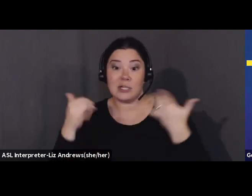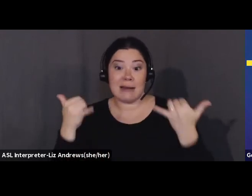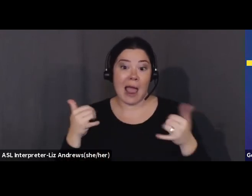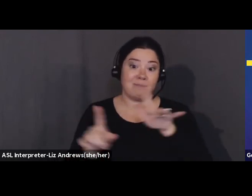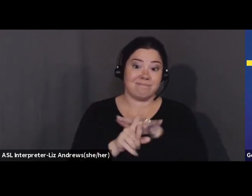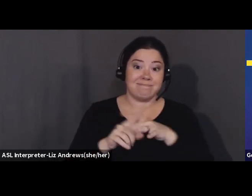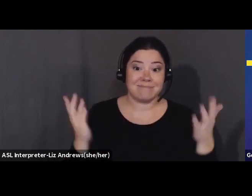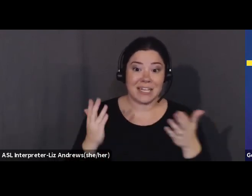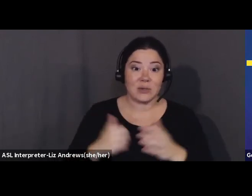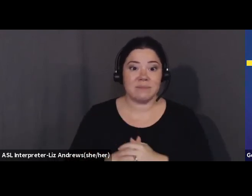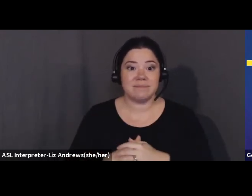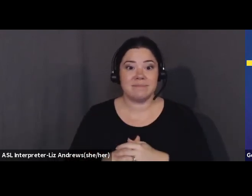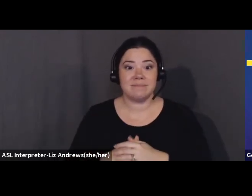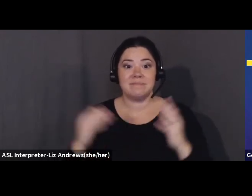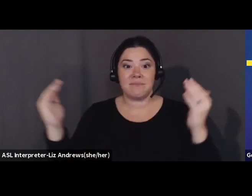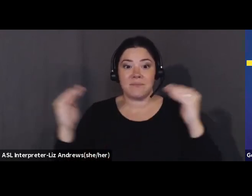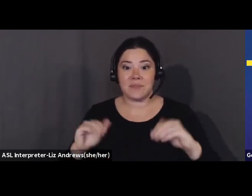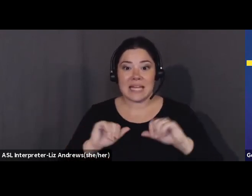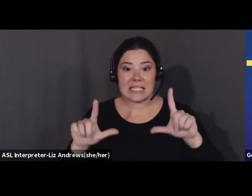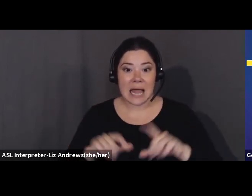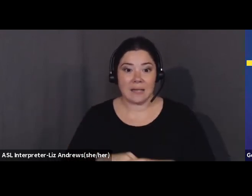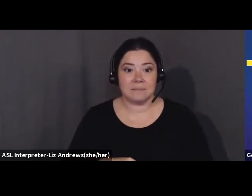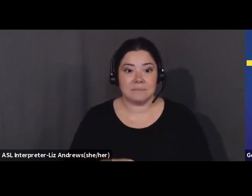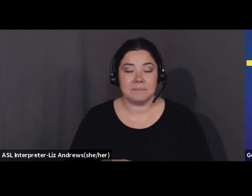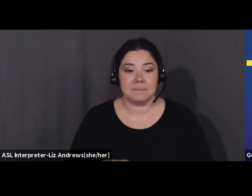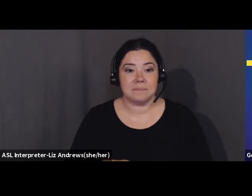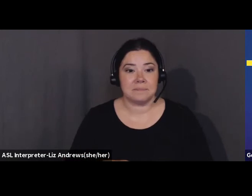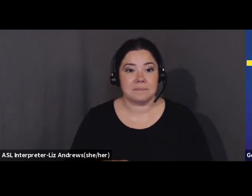So we can go to the next slide.